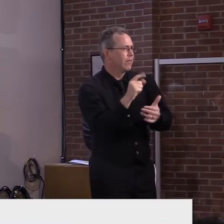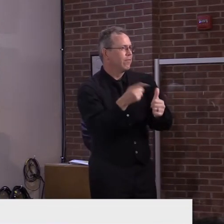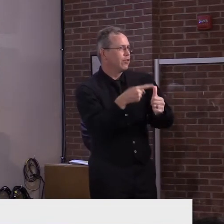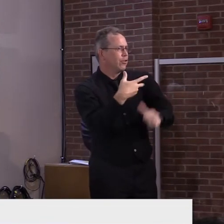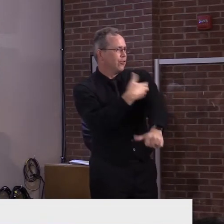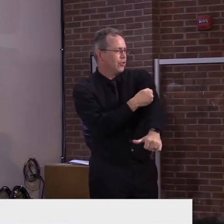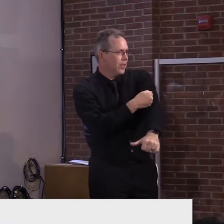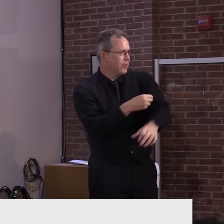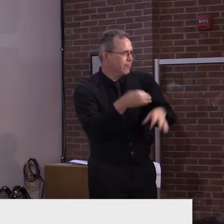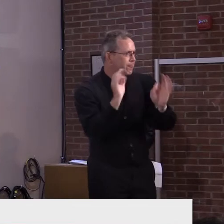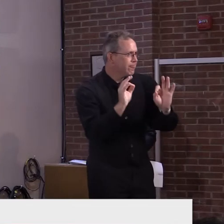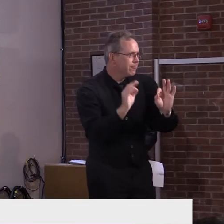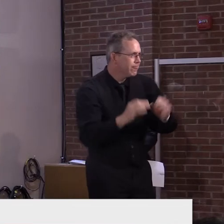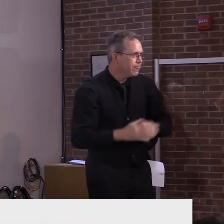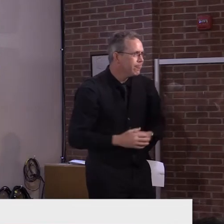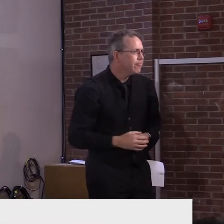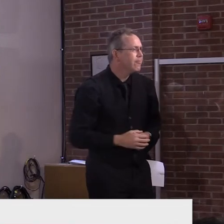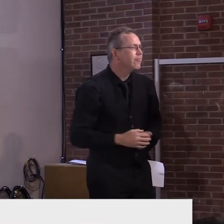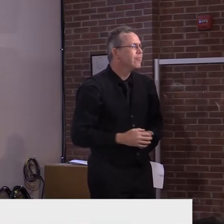there.